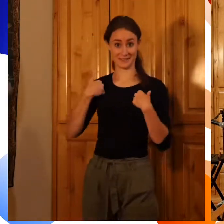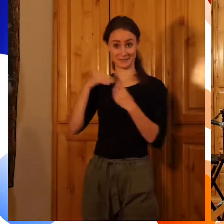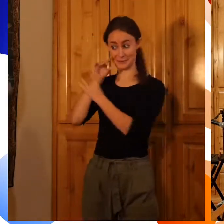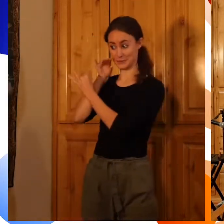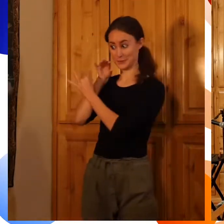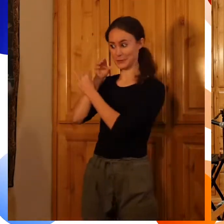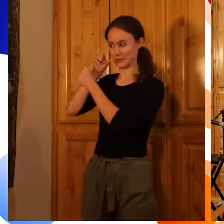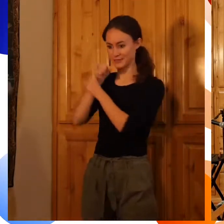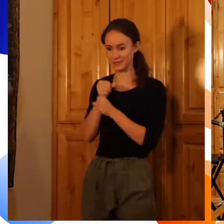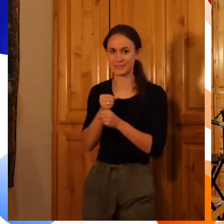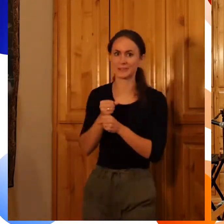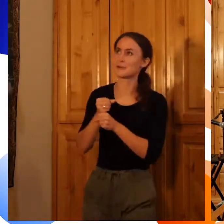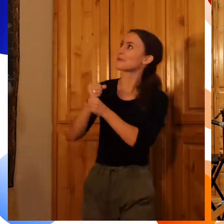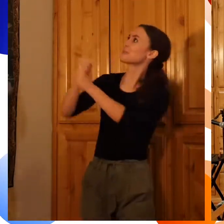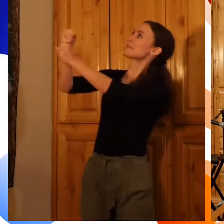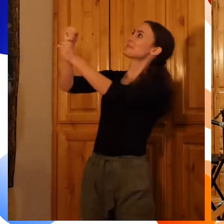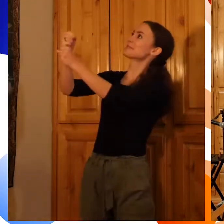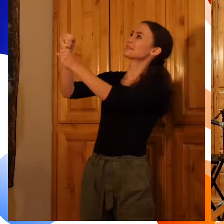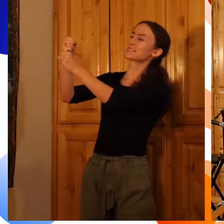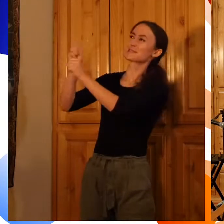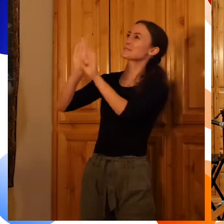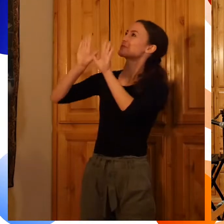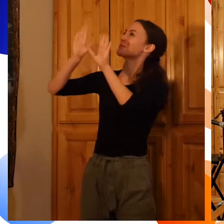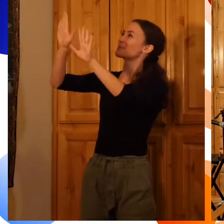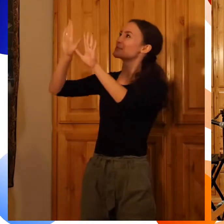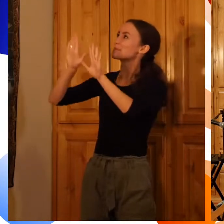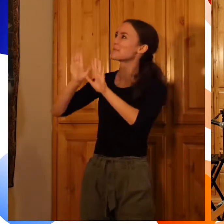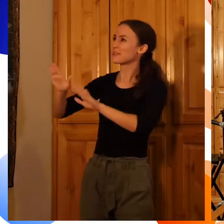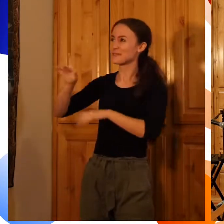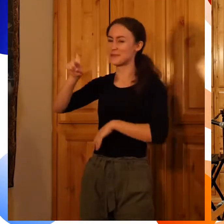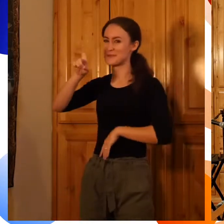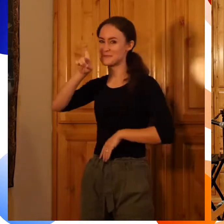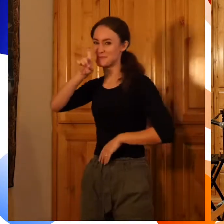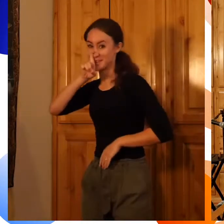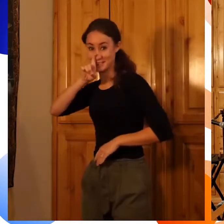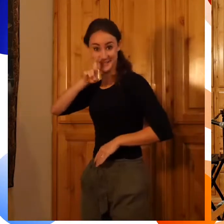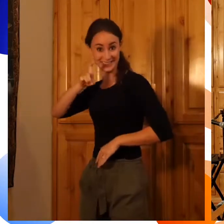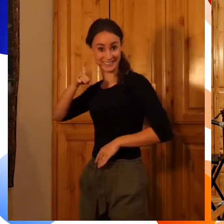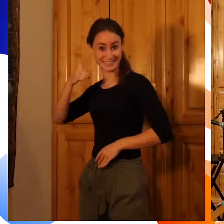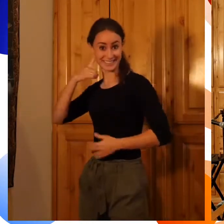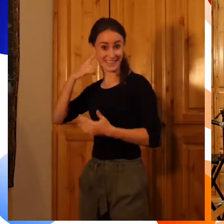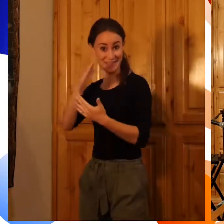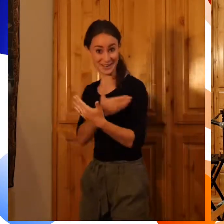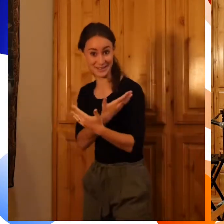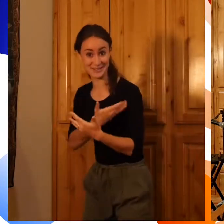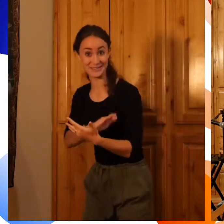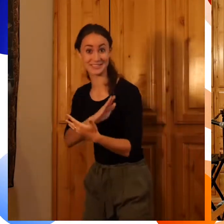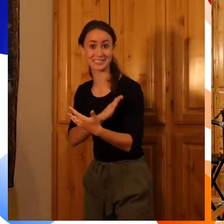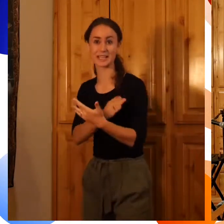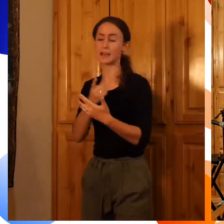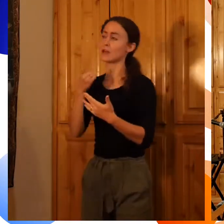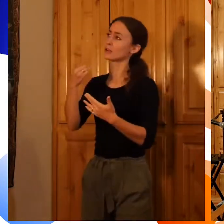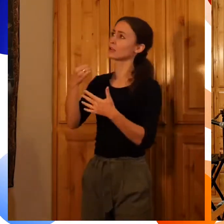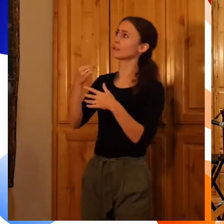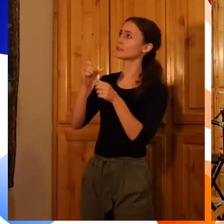sound as twilight elfins make, as they at eve voyage on gentle gales from